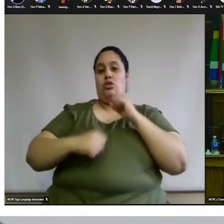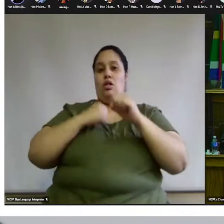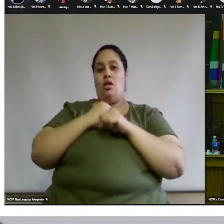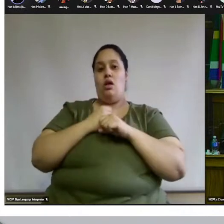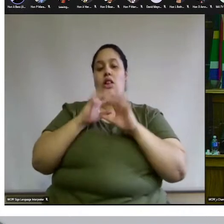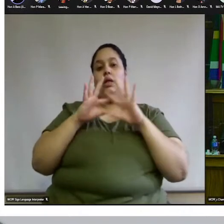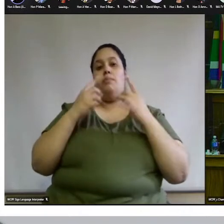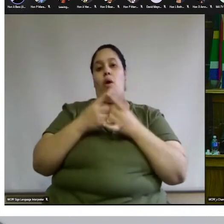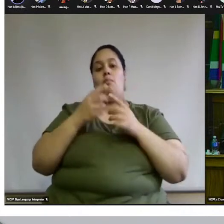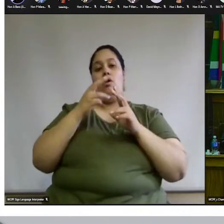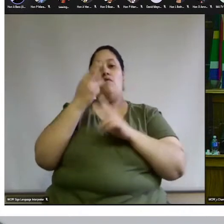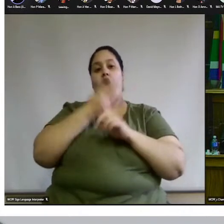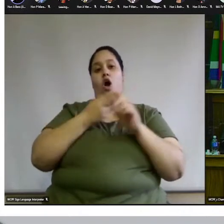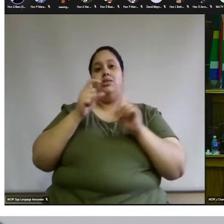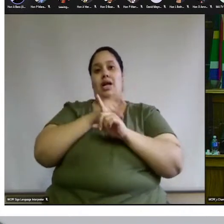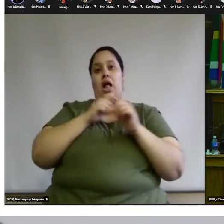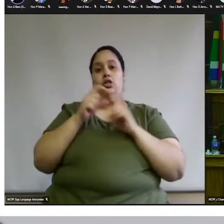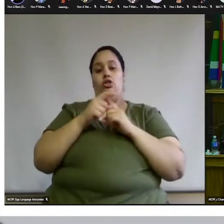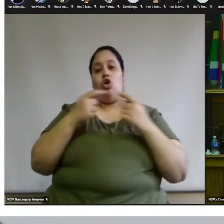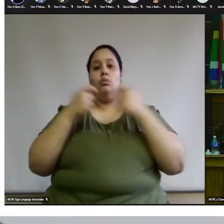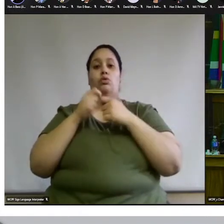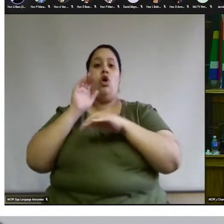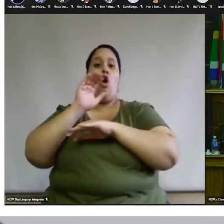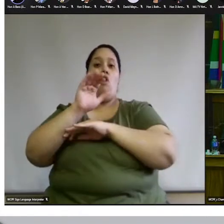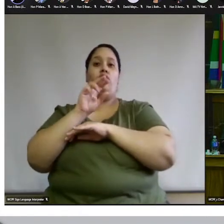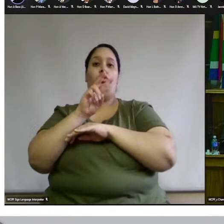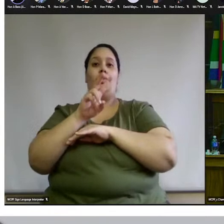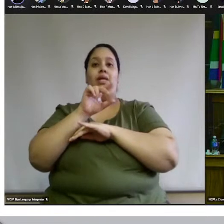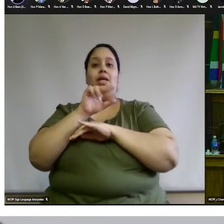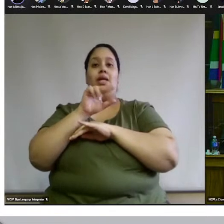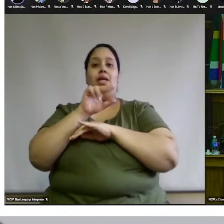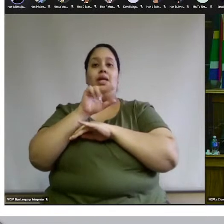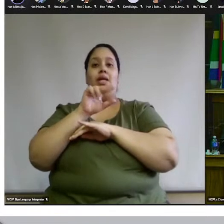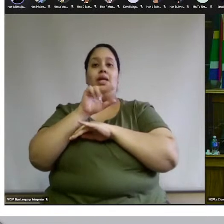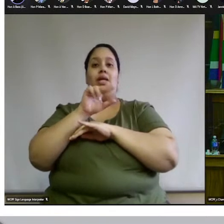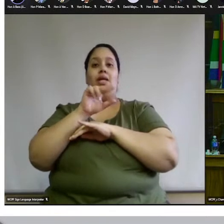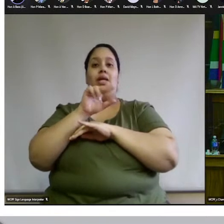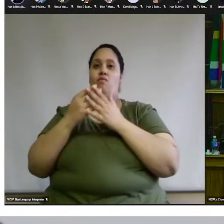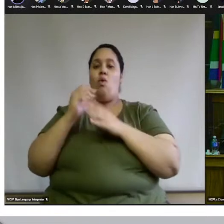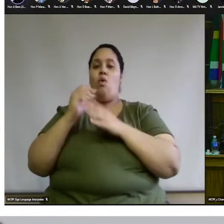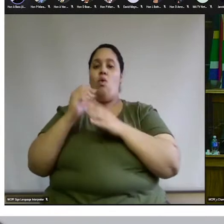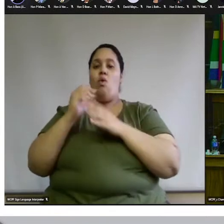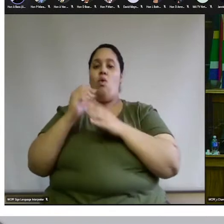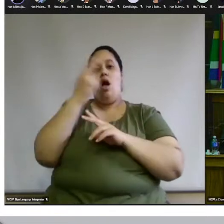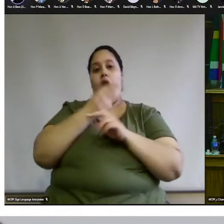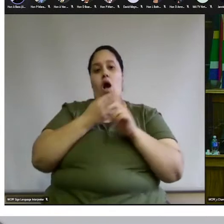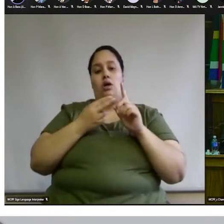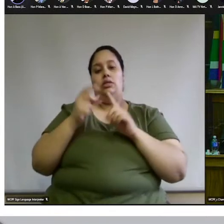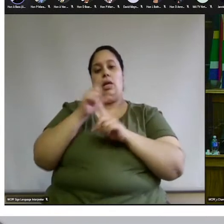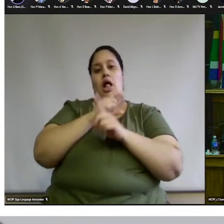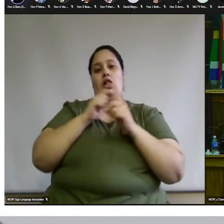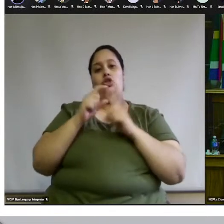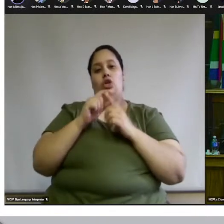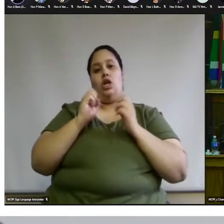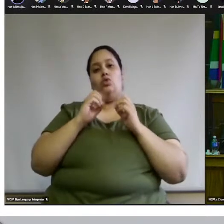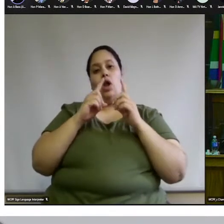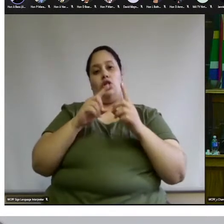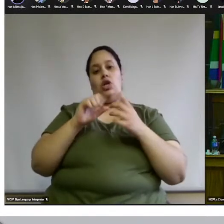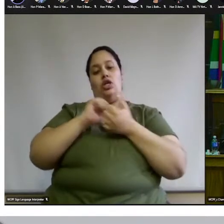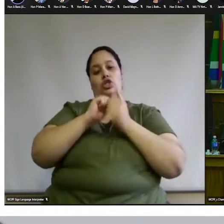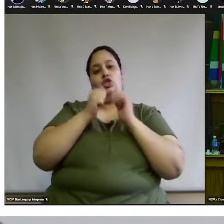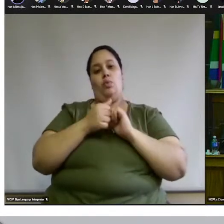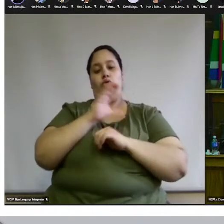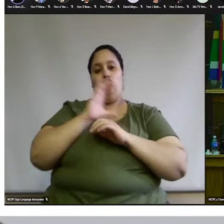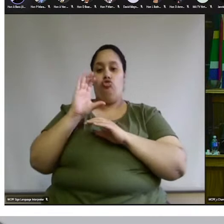Culture has contributed over 29.5 million for African arts, culture, education and sports trusts. This was